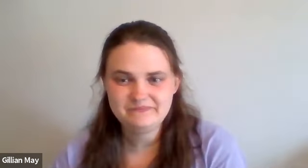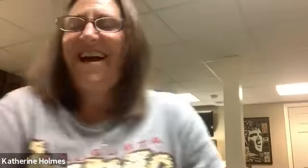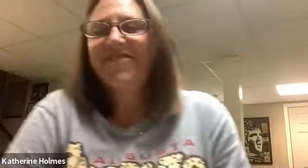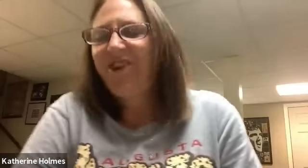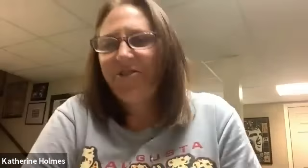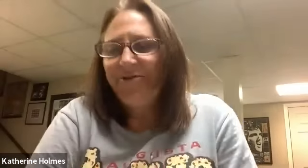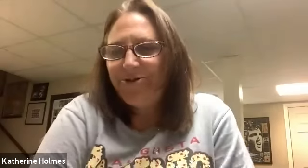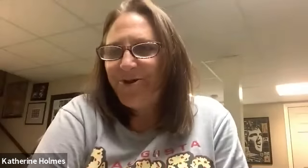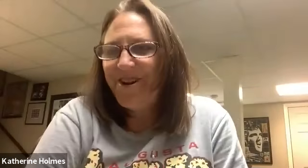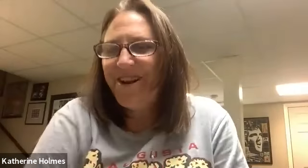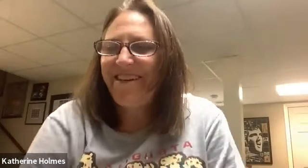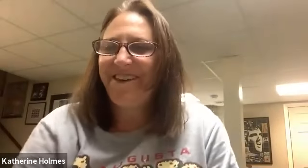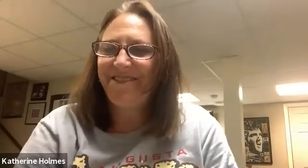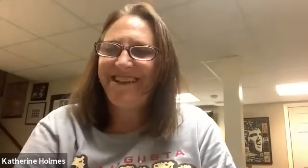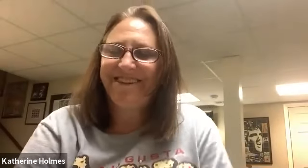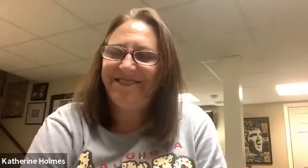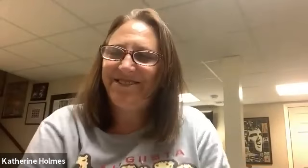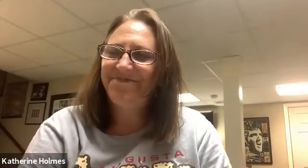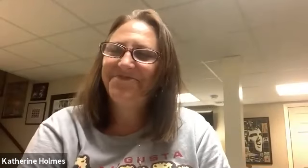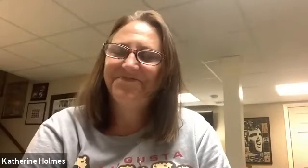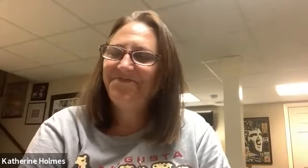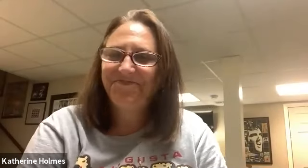I haven't got the first word. I got the second two.